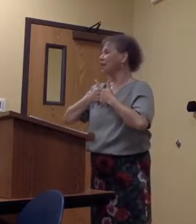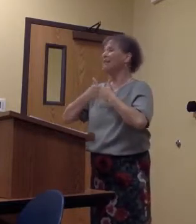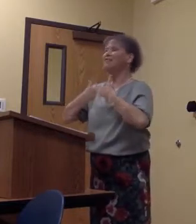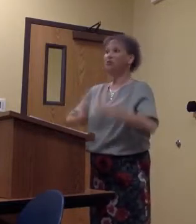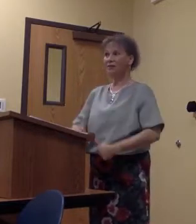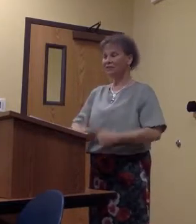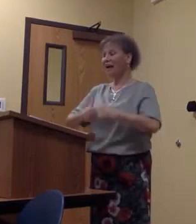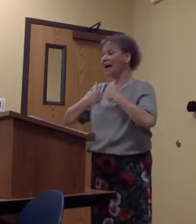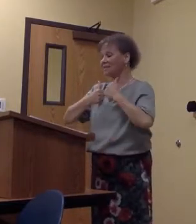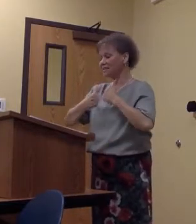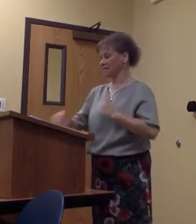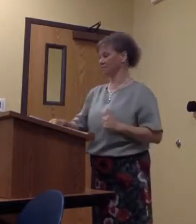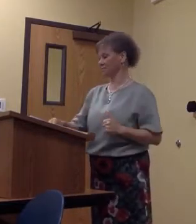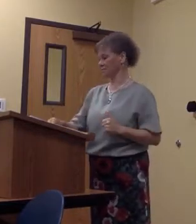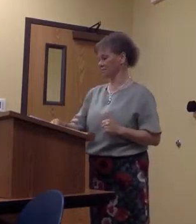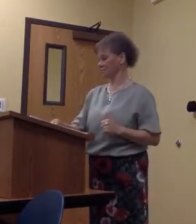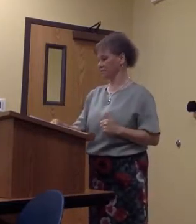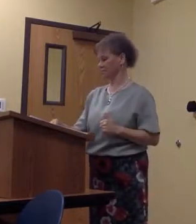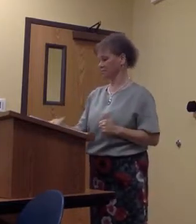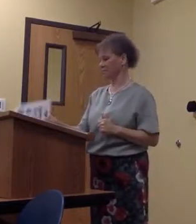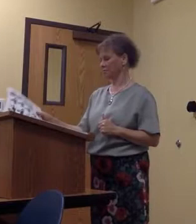Address to live at.